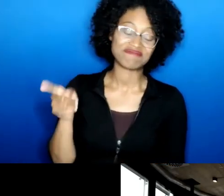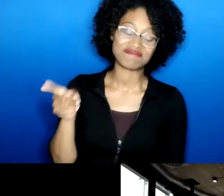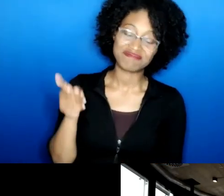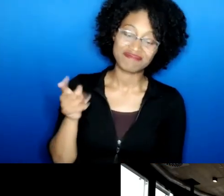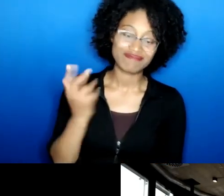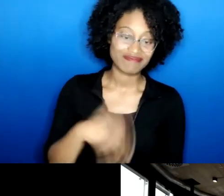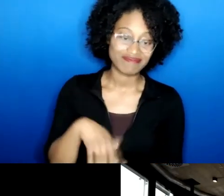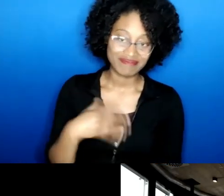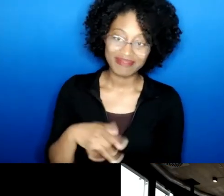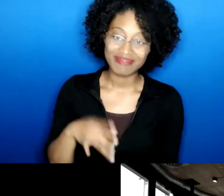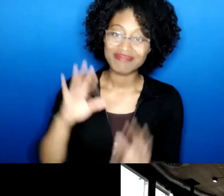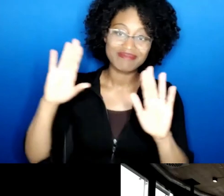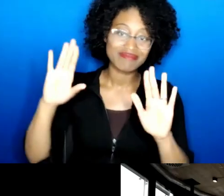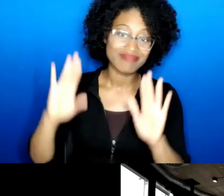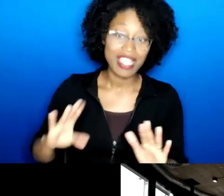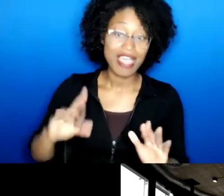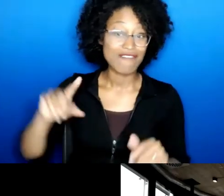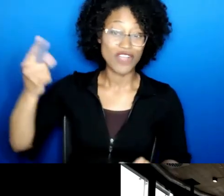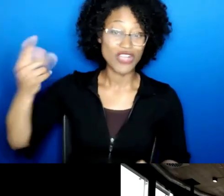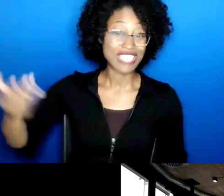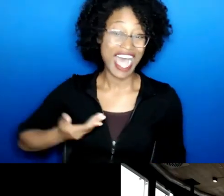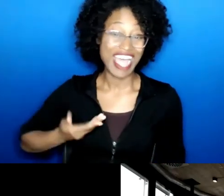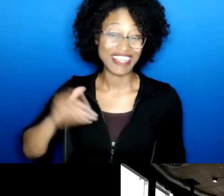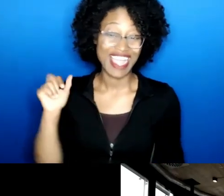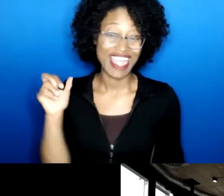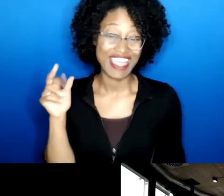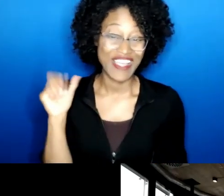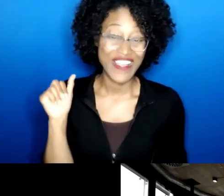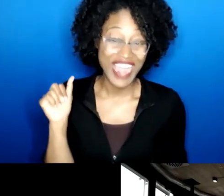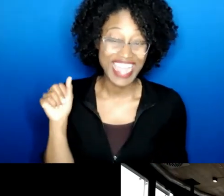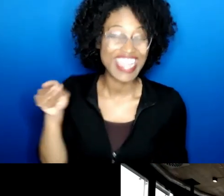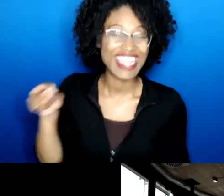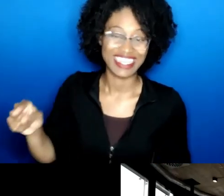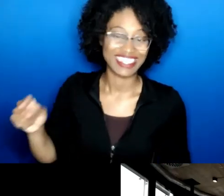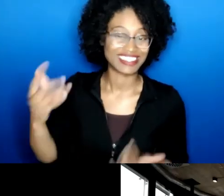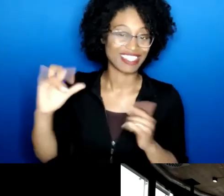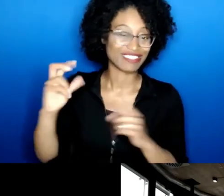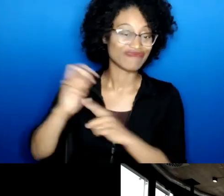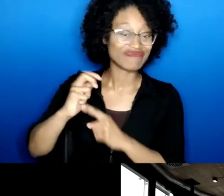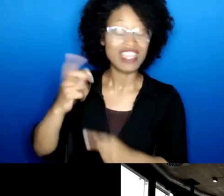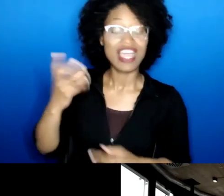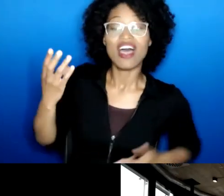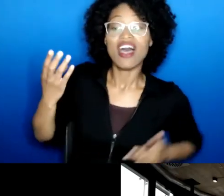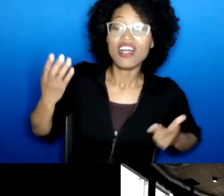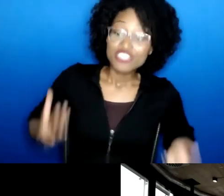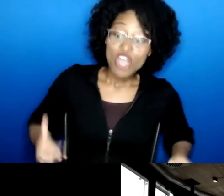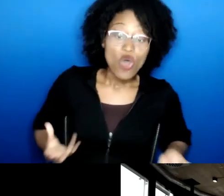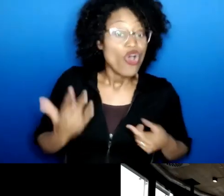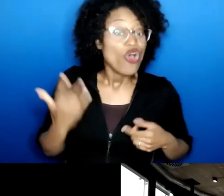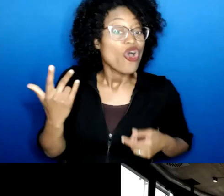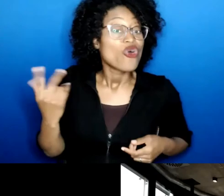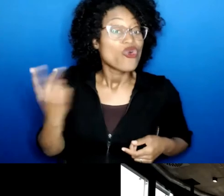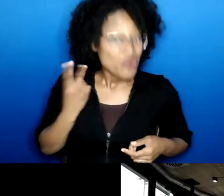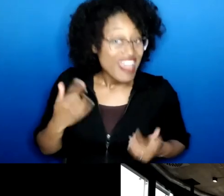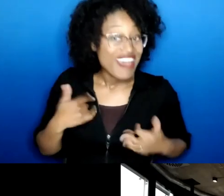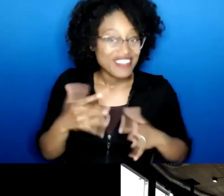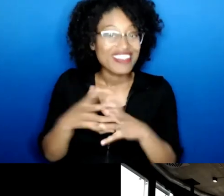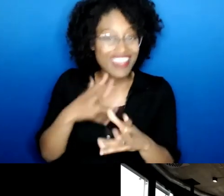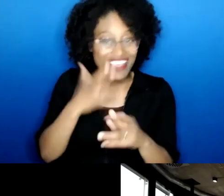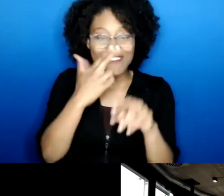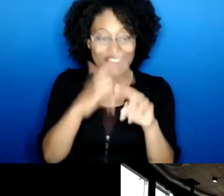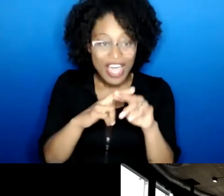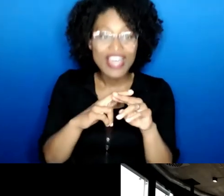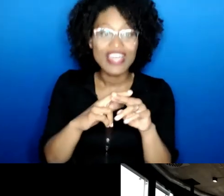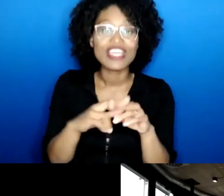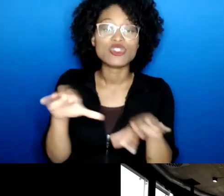at AERA and actually my first hire at AERA. And so we have a lot of fun doing this for you and with you. And